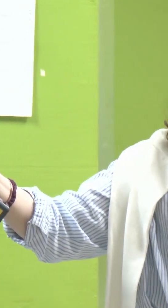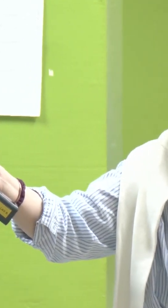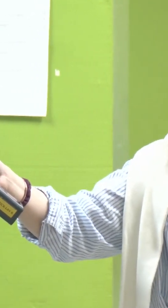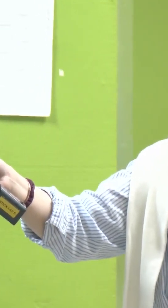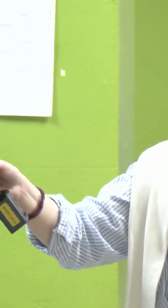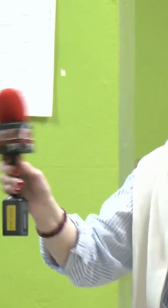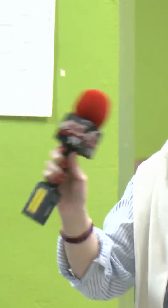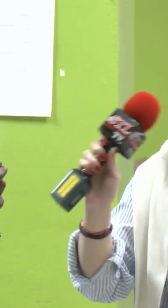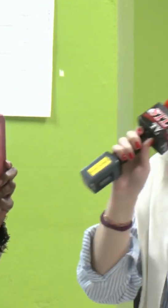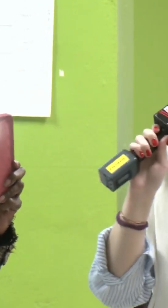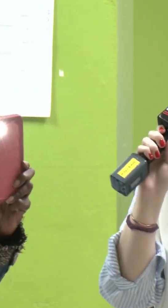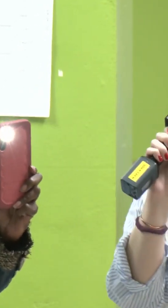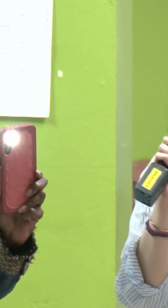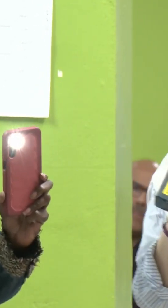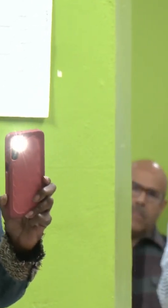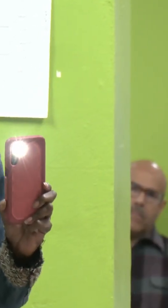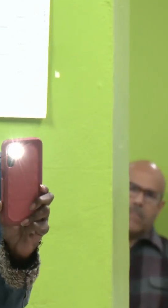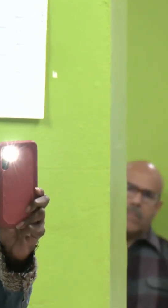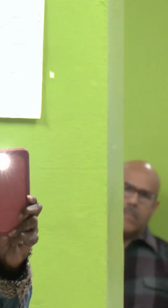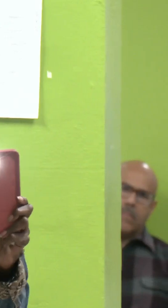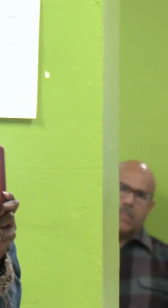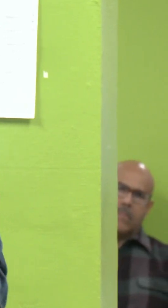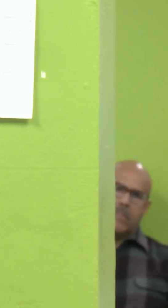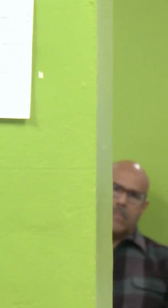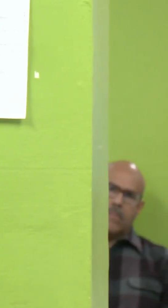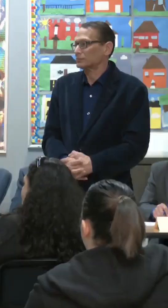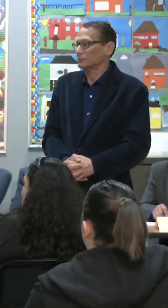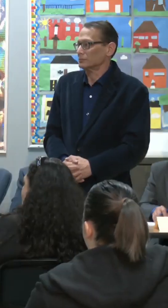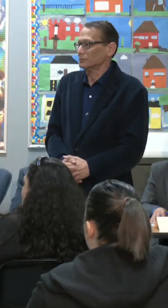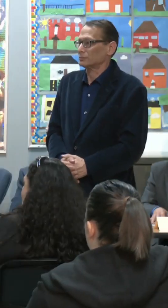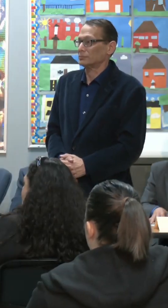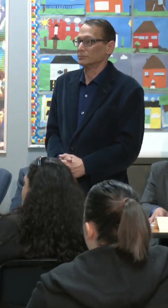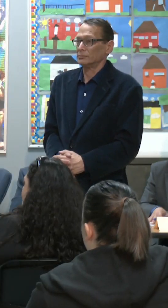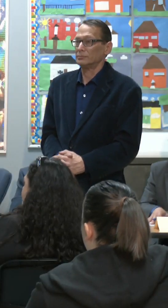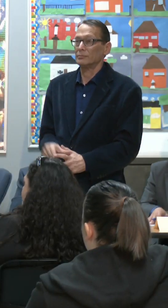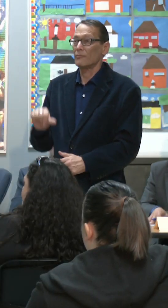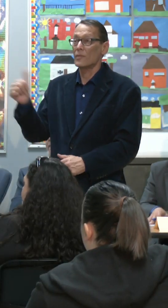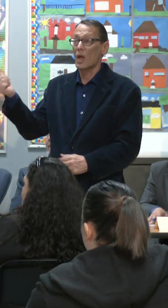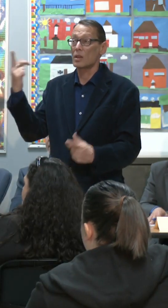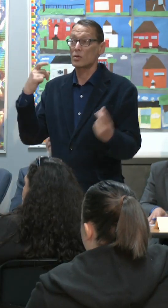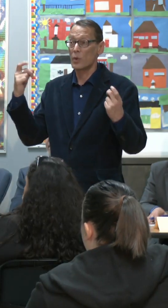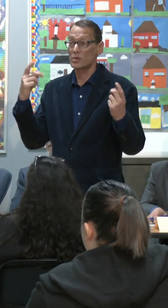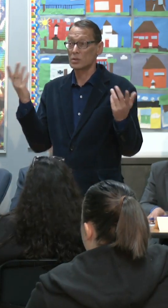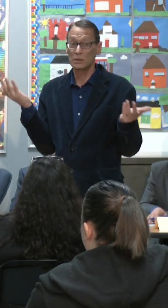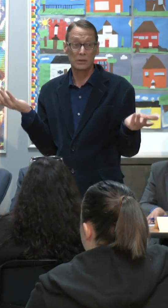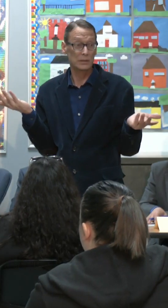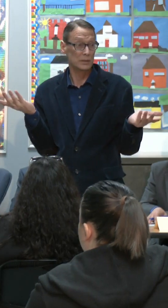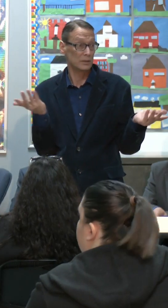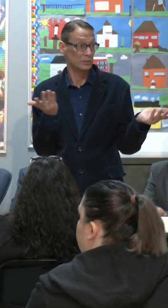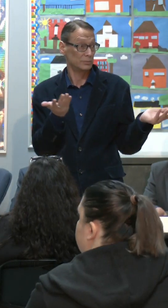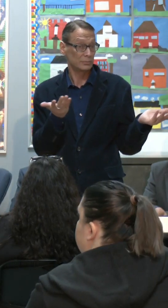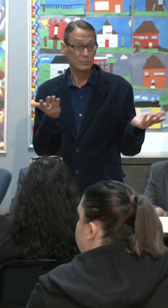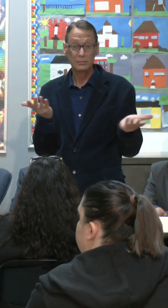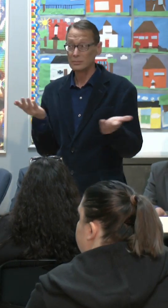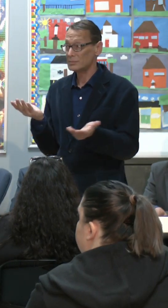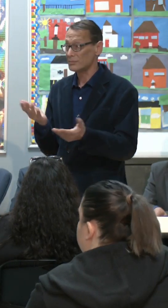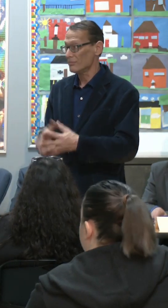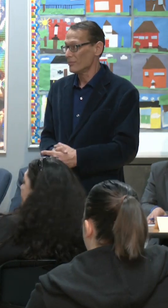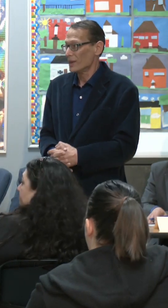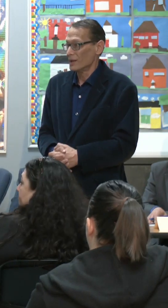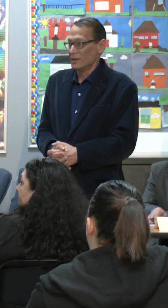was waist up, naked, across from the center. I would like for some attention